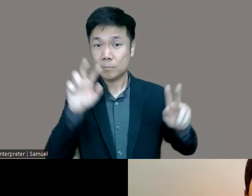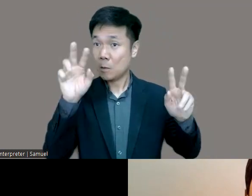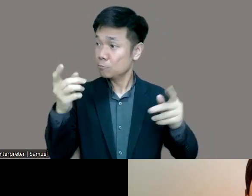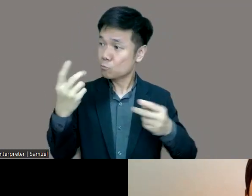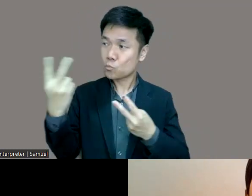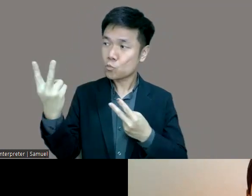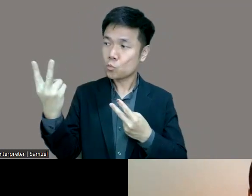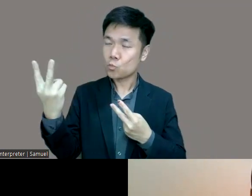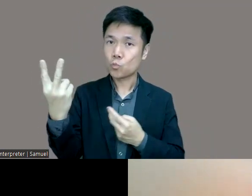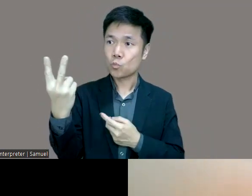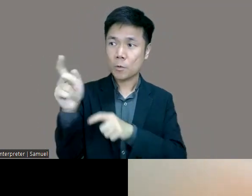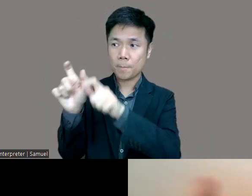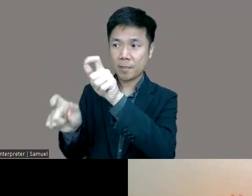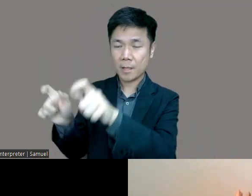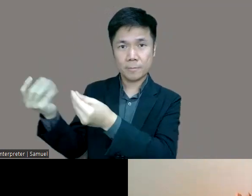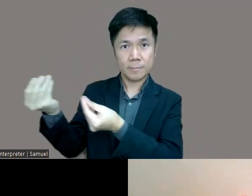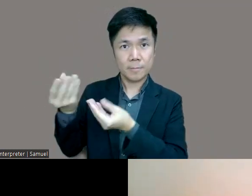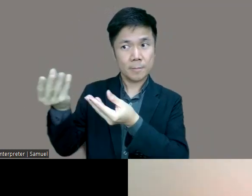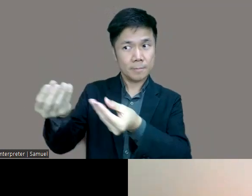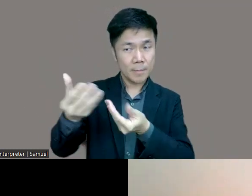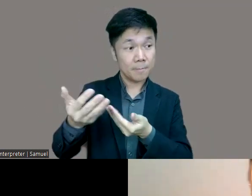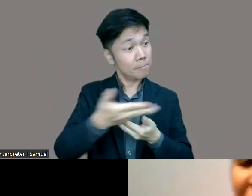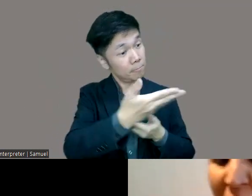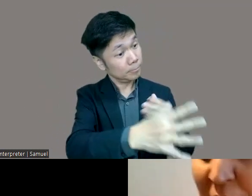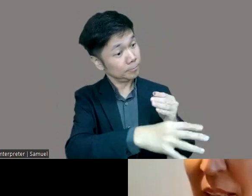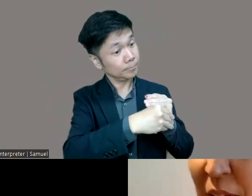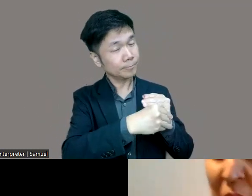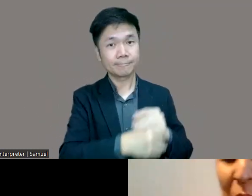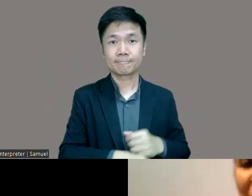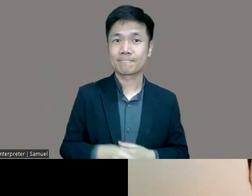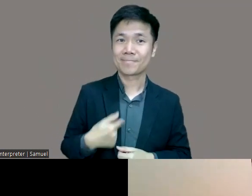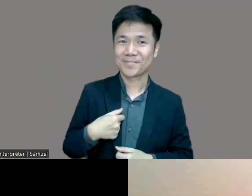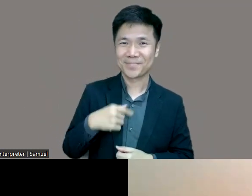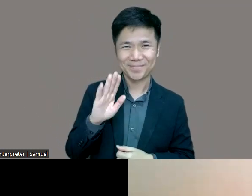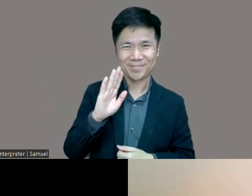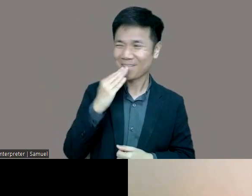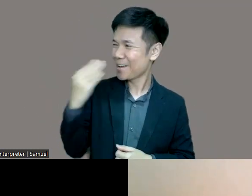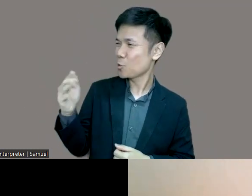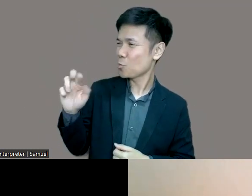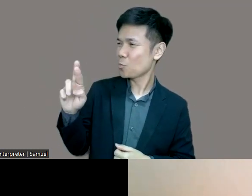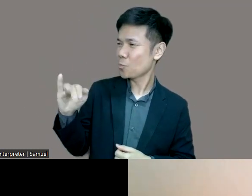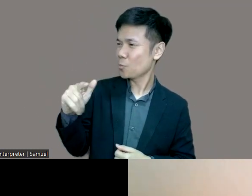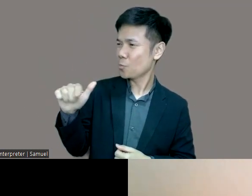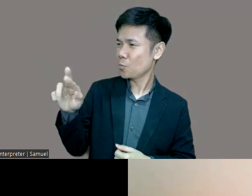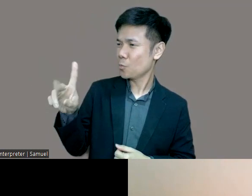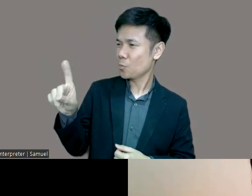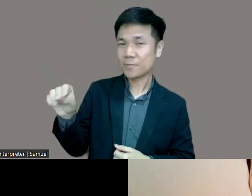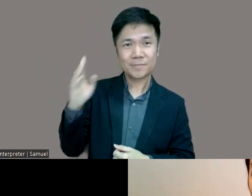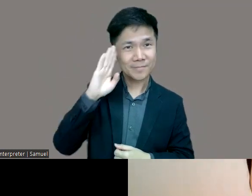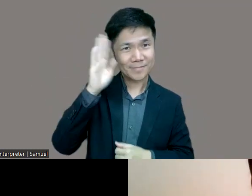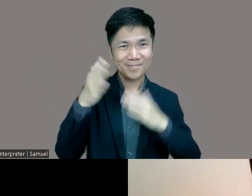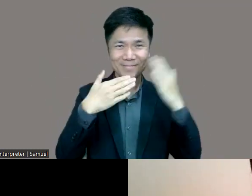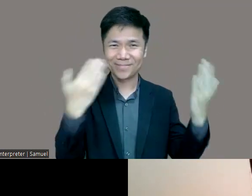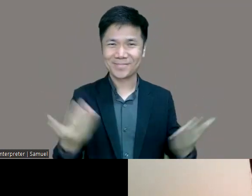from two colleagues. Thank you. Thank you very much, Ricardo. And hello, everybody. This is Elham Yusufian. I work with